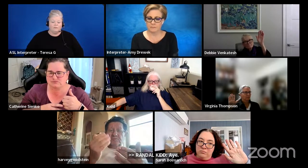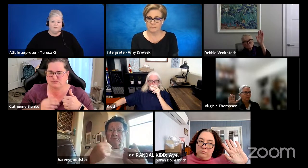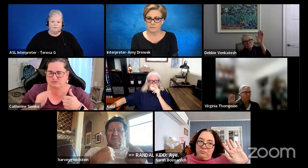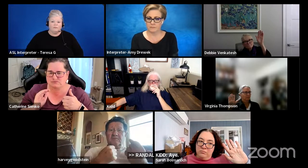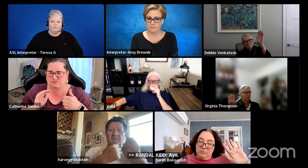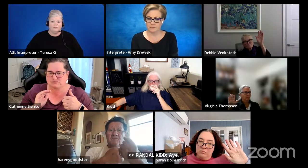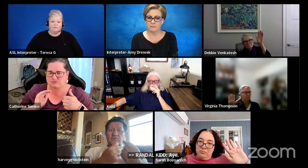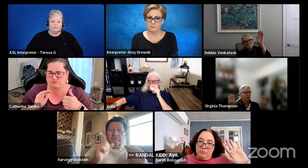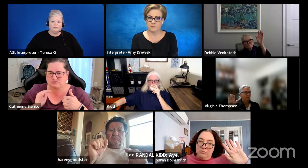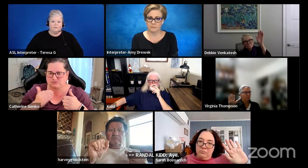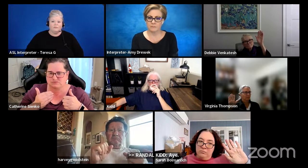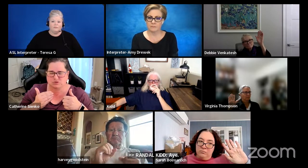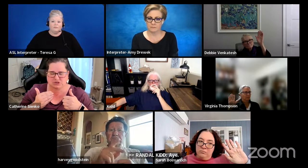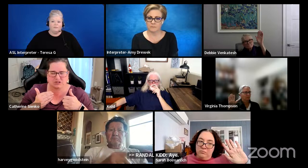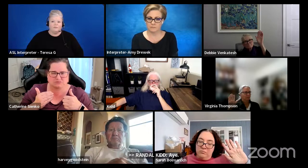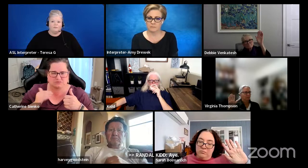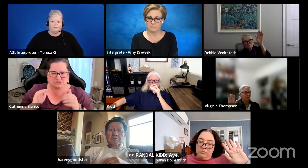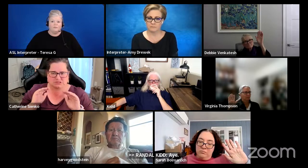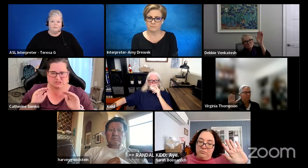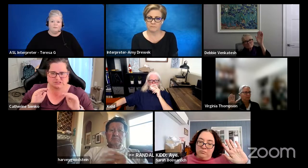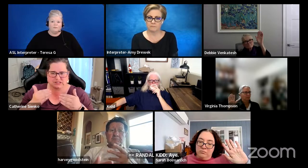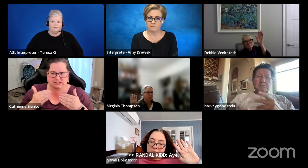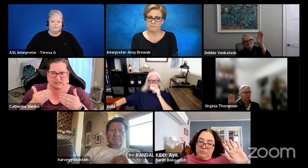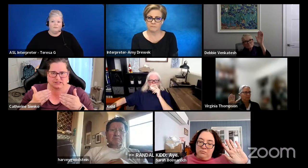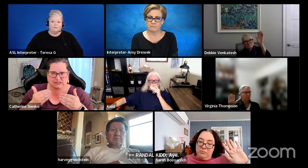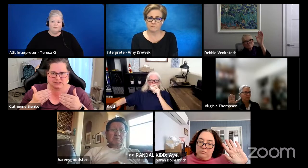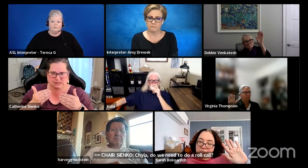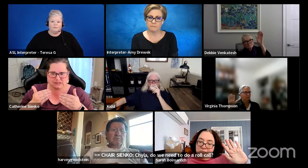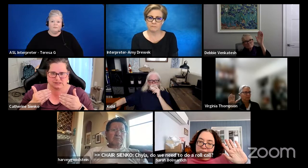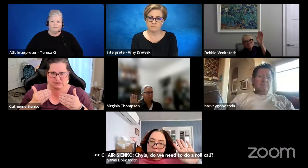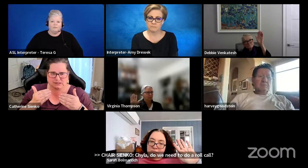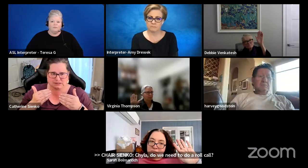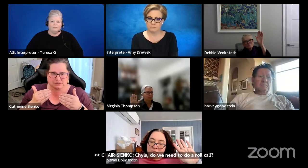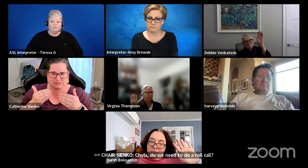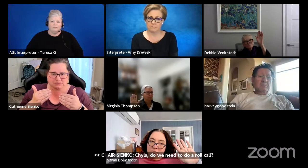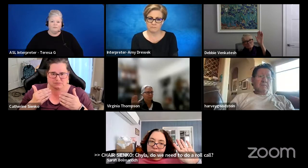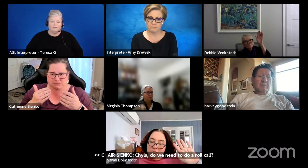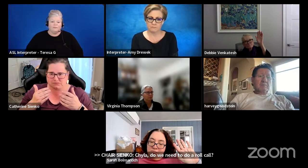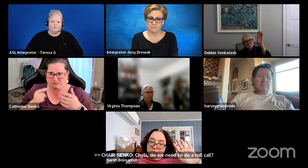Aye. This is Commissioner Goodstein. I'm in favor of the motion.